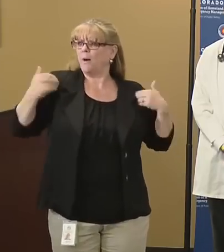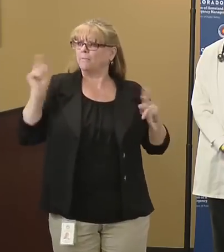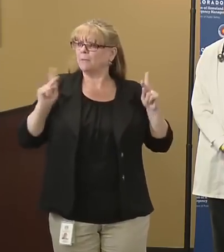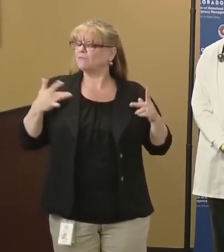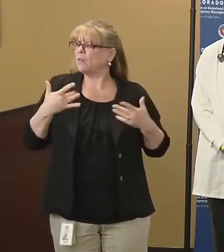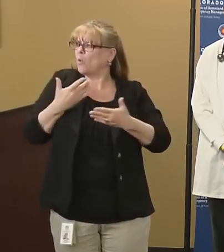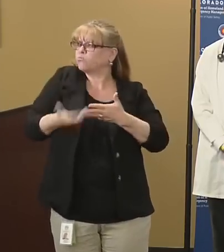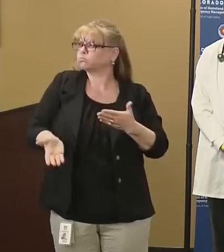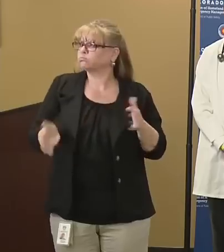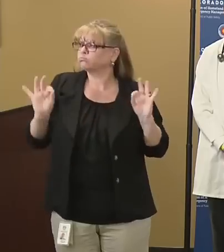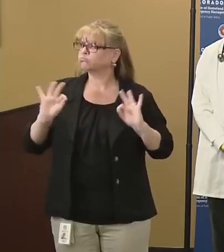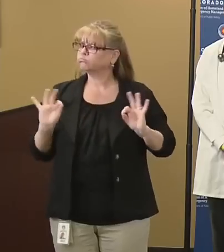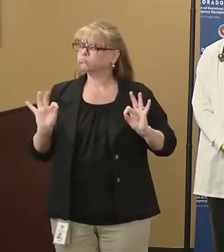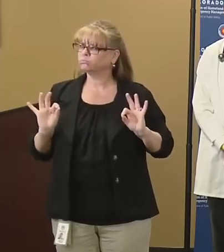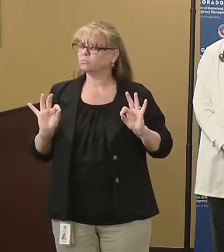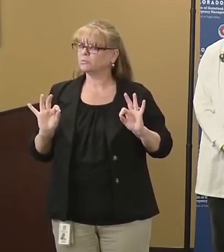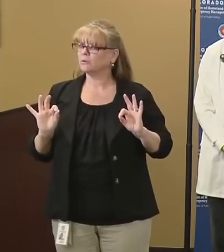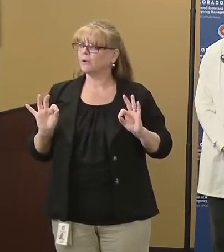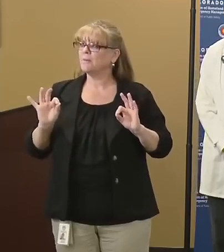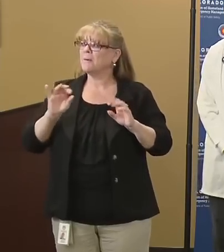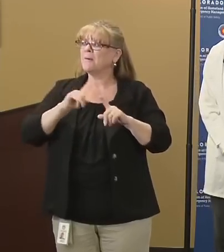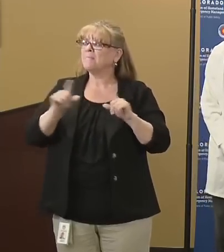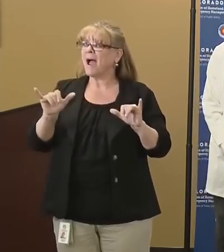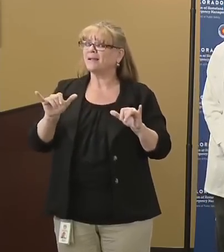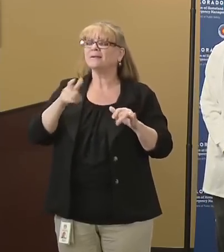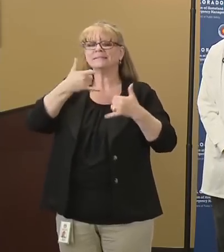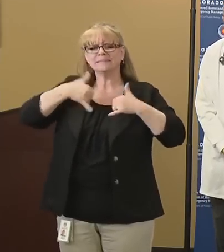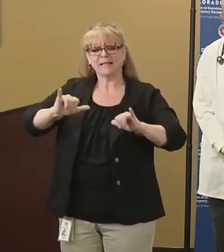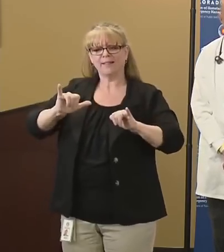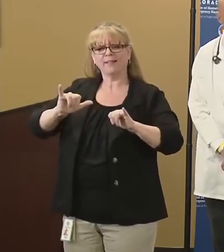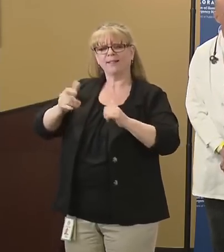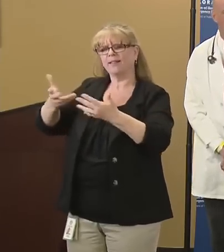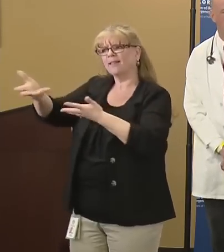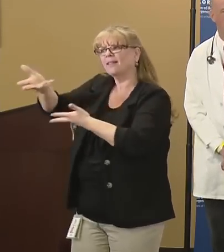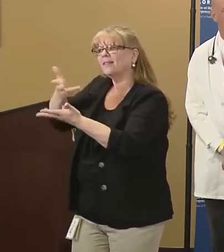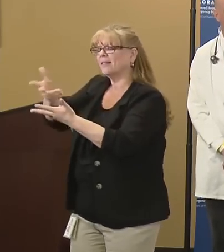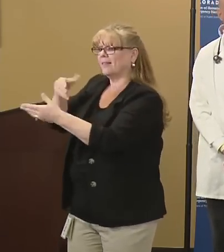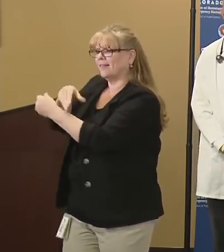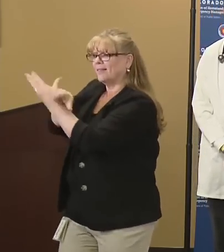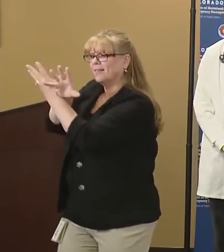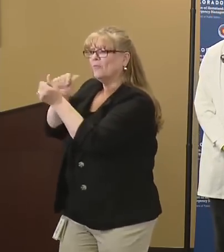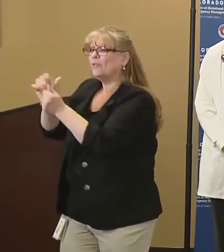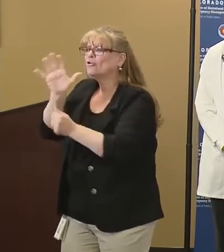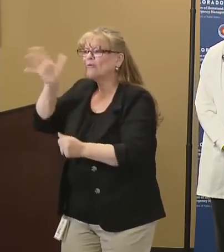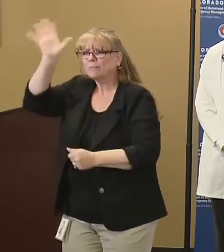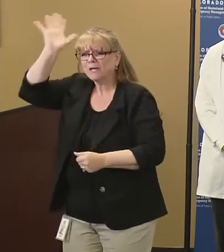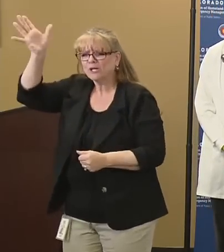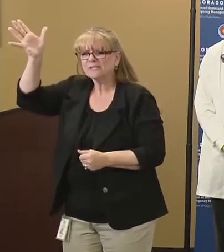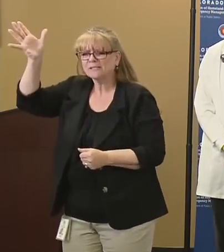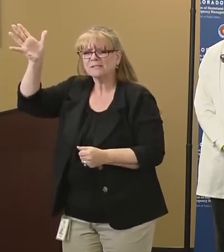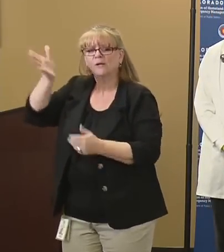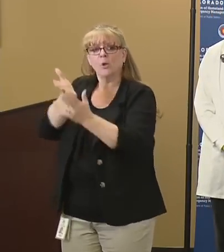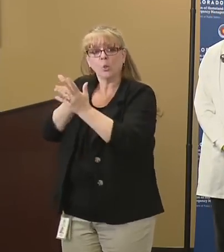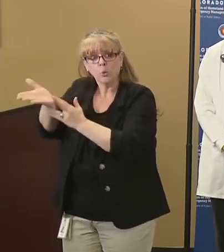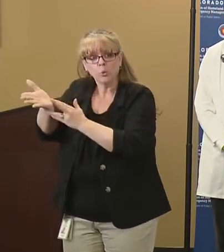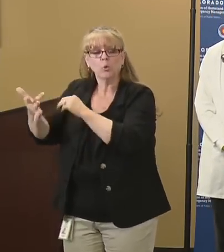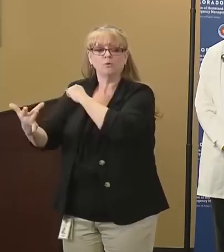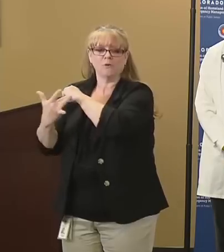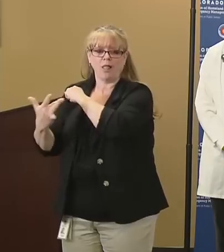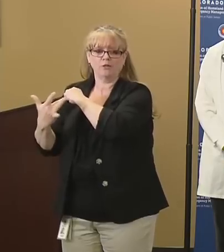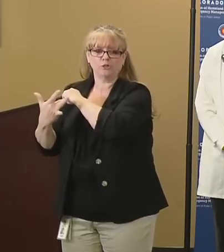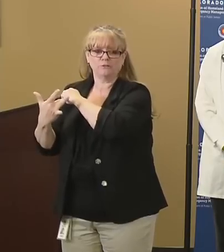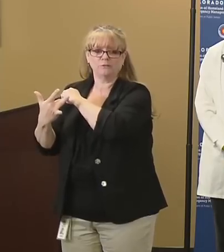interacting with their grandparents and aunts and uncles, that they're doing so virtually in a way that can even bring people closer than they were